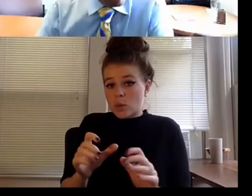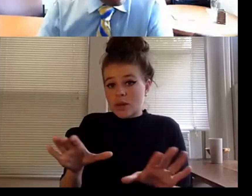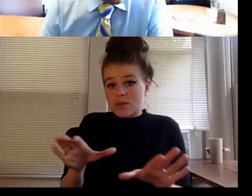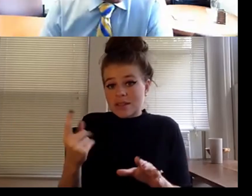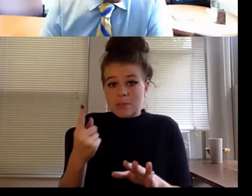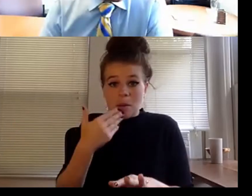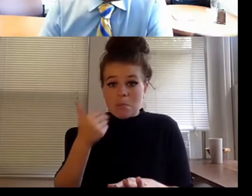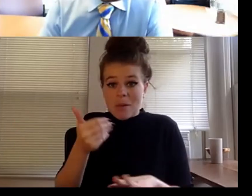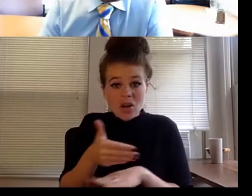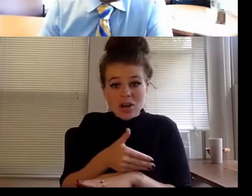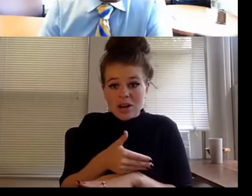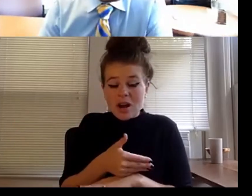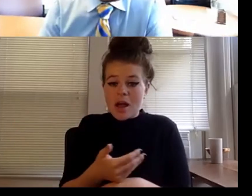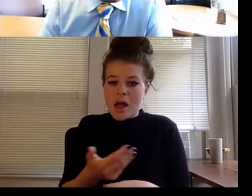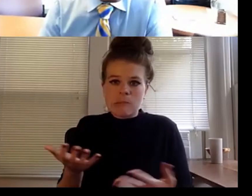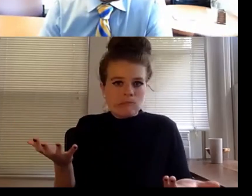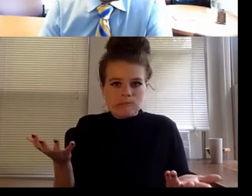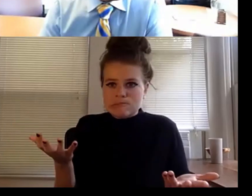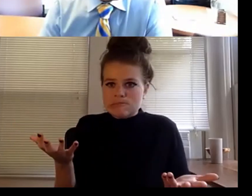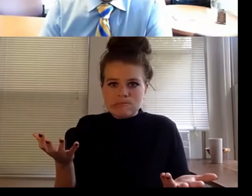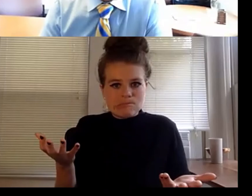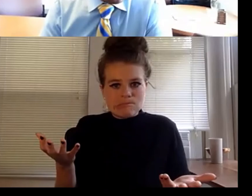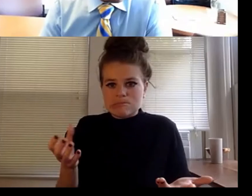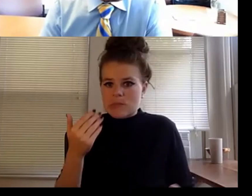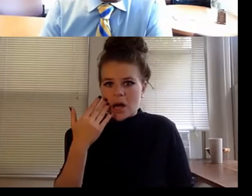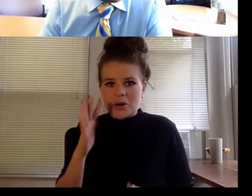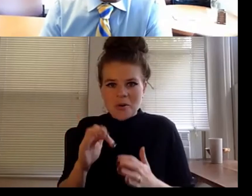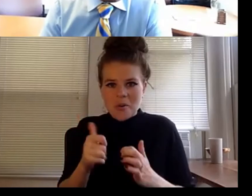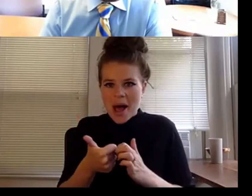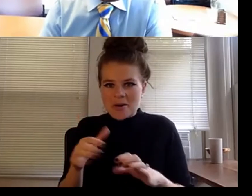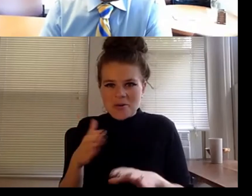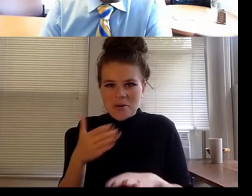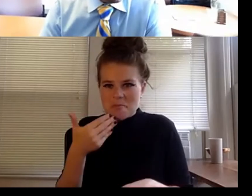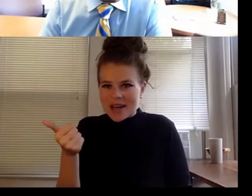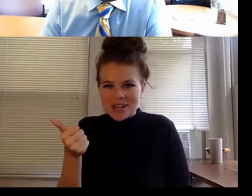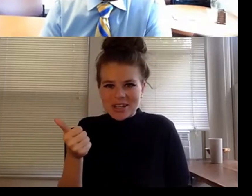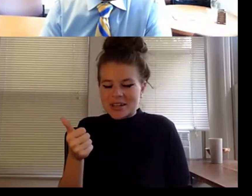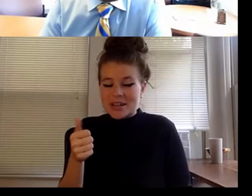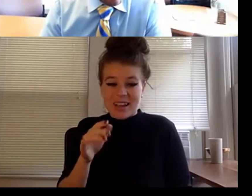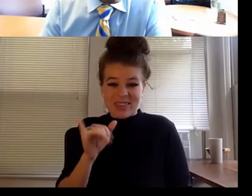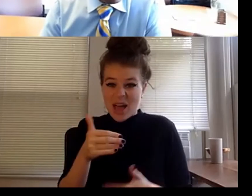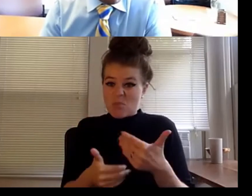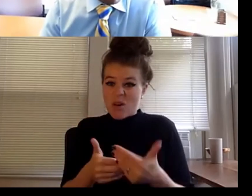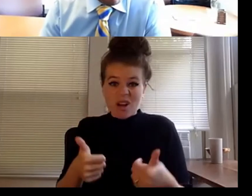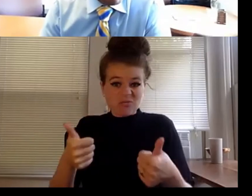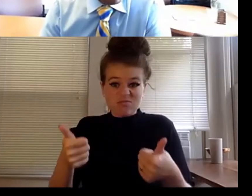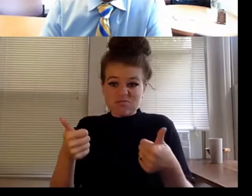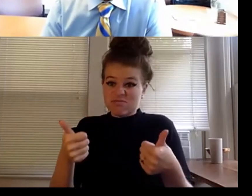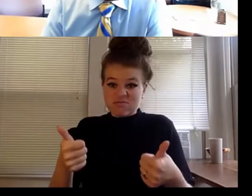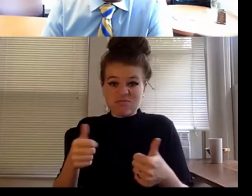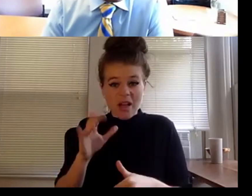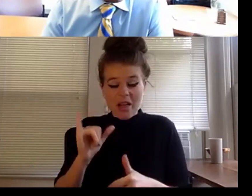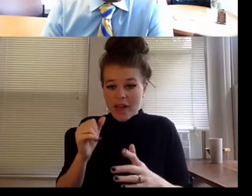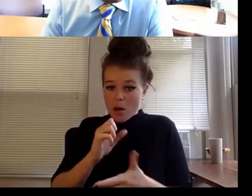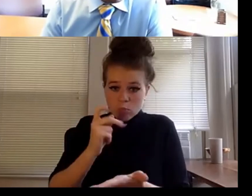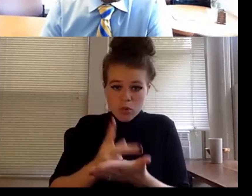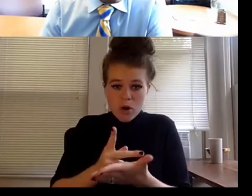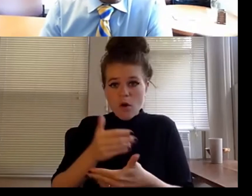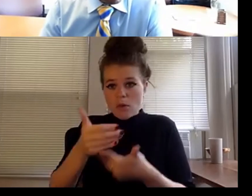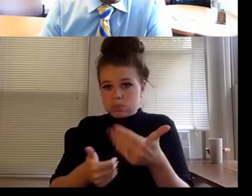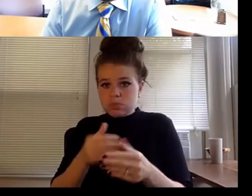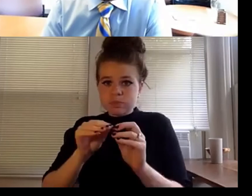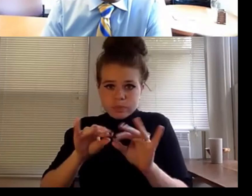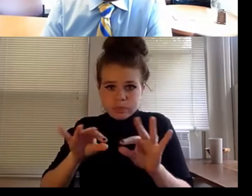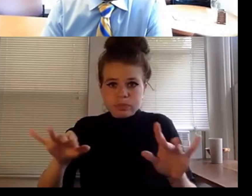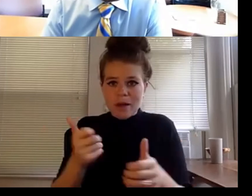differently? I don't know how it could be done better than getting this approved and having an effective vaccine to all our community